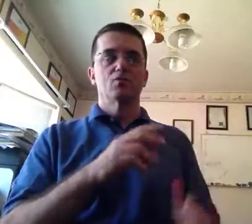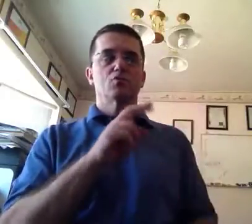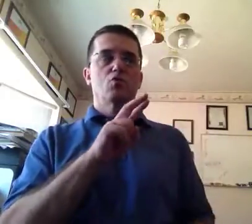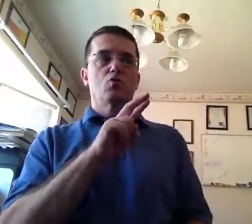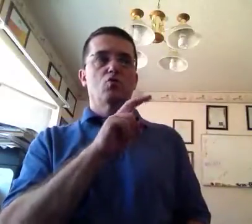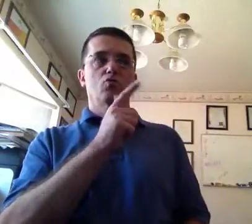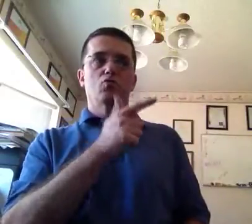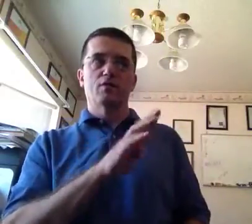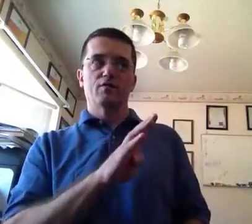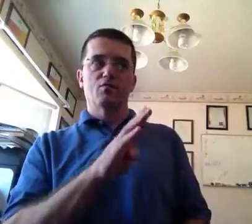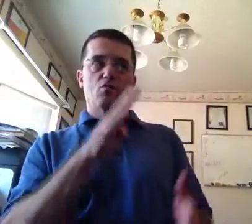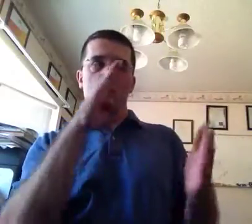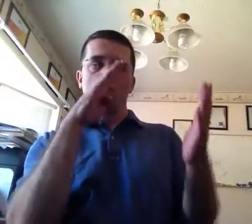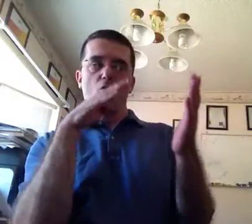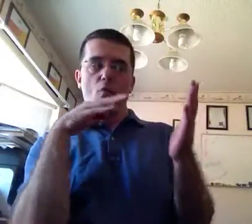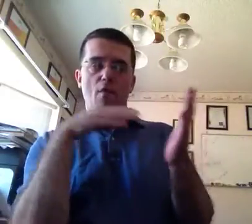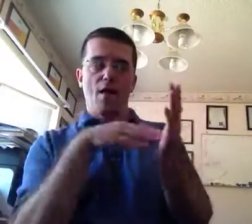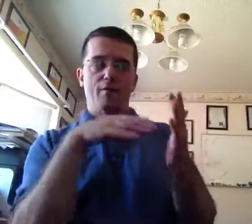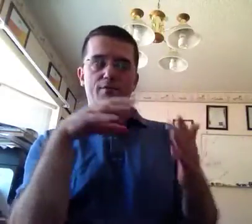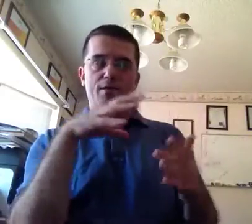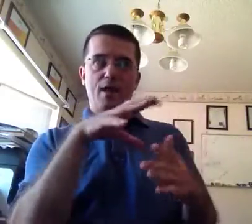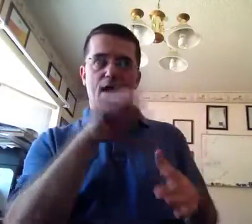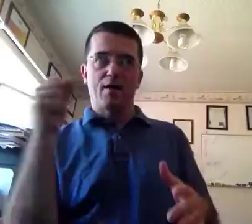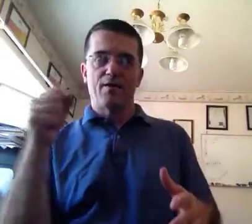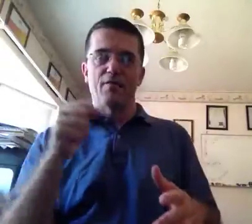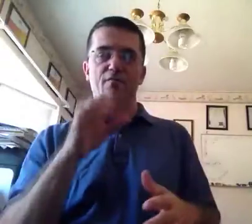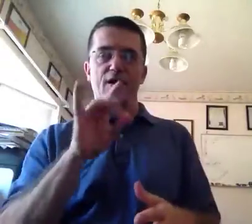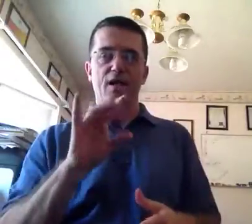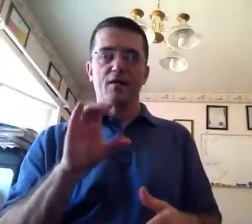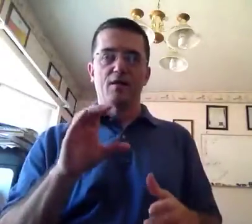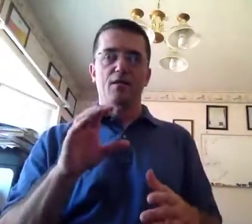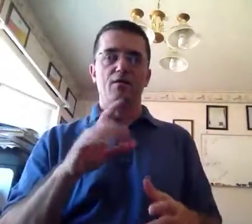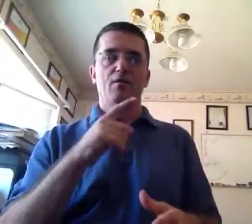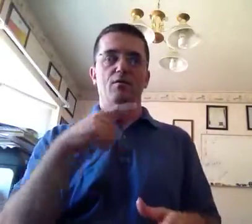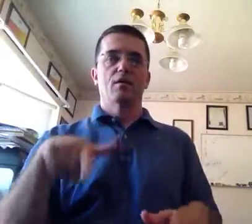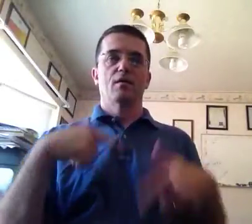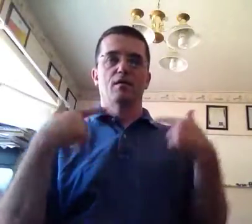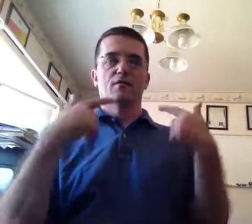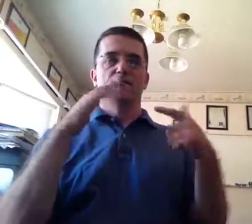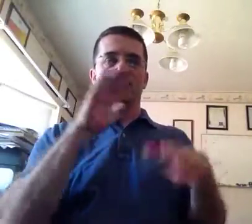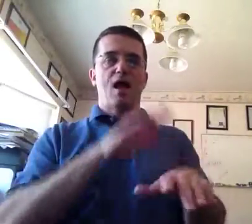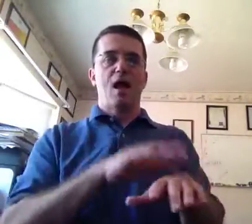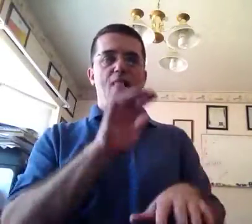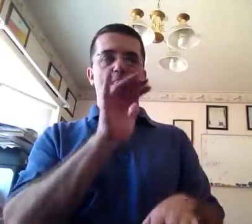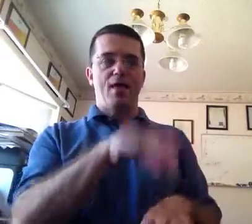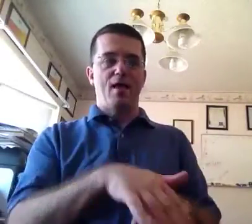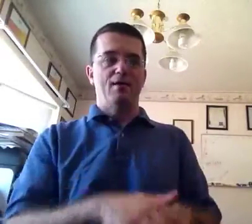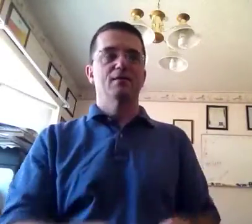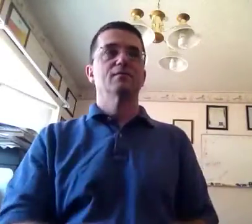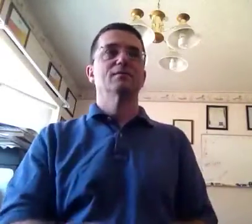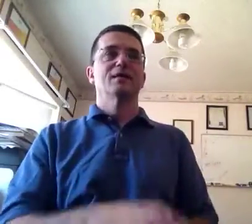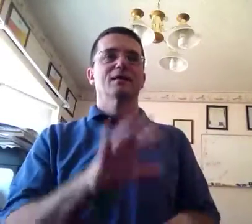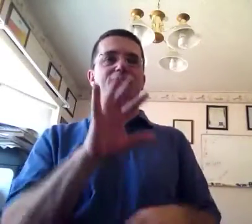$24,000 a year out of $800,000. Mm-hmm. He could live a long time on this. Yeah, and he's 90. So